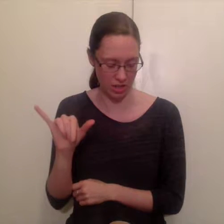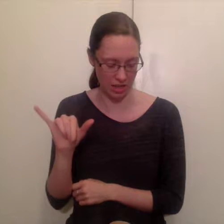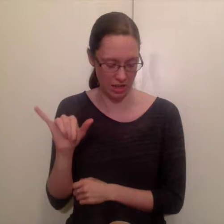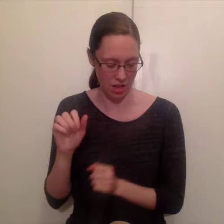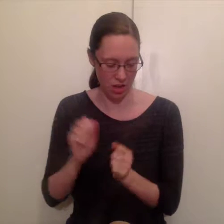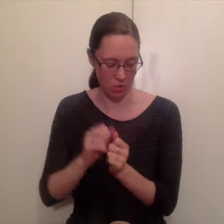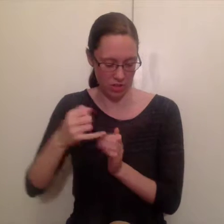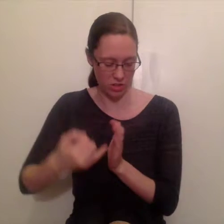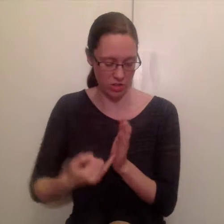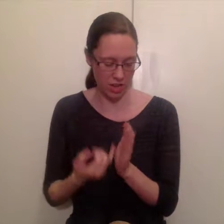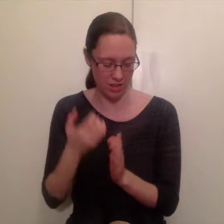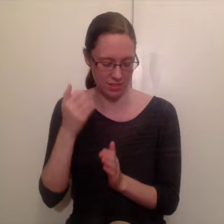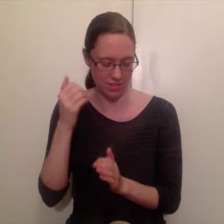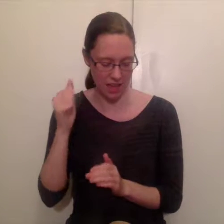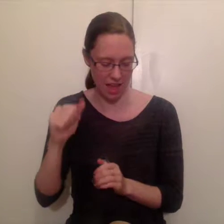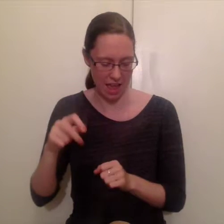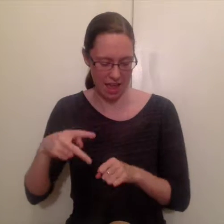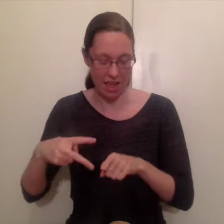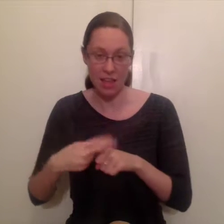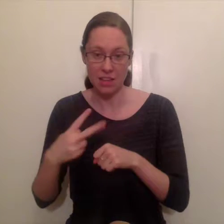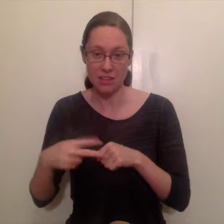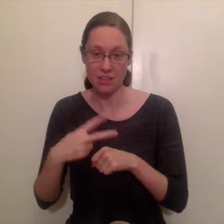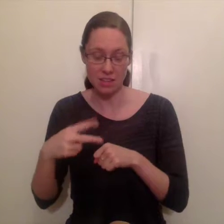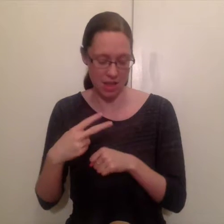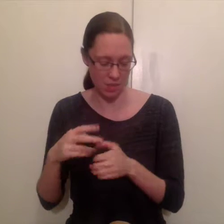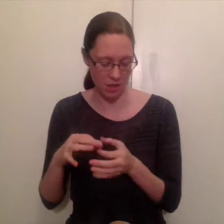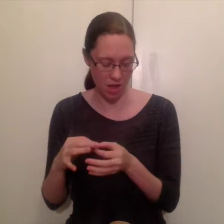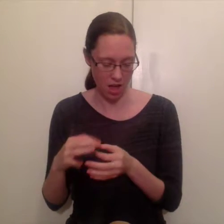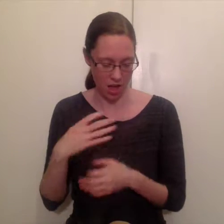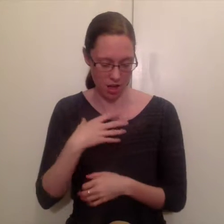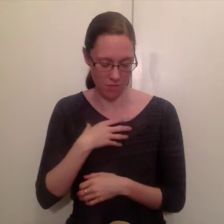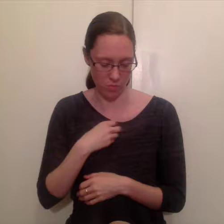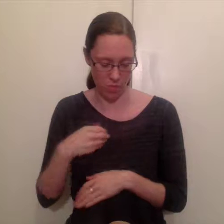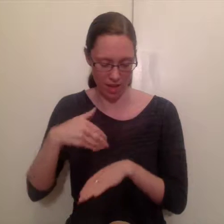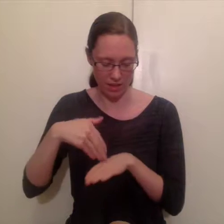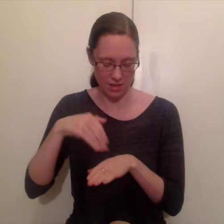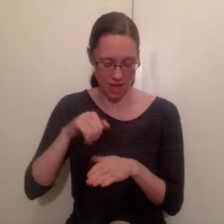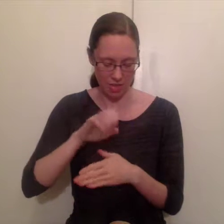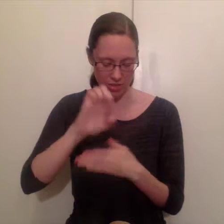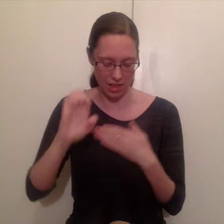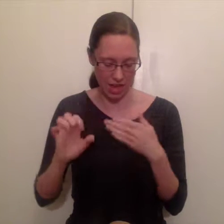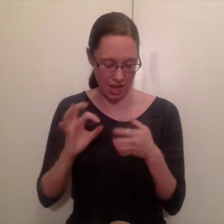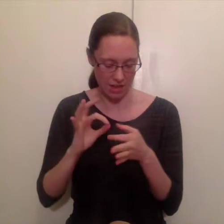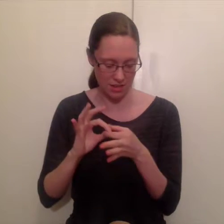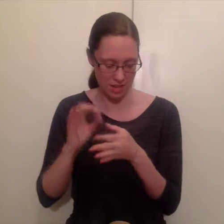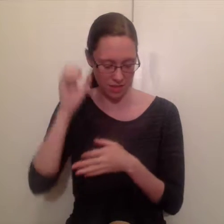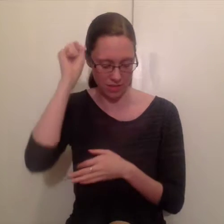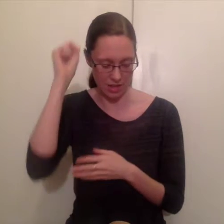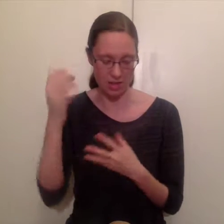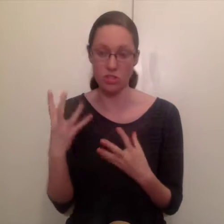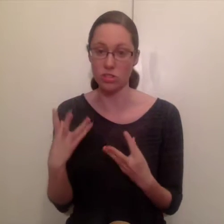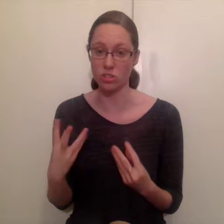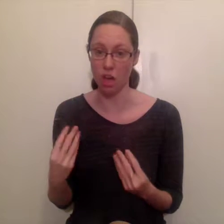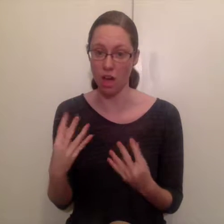sturdy, with just a snip of white at the end of his